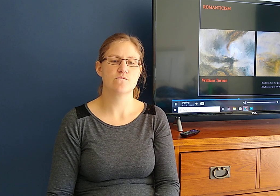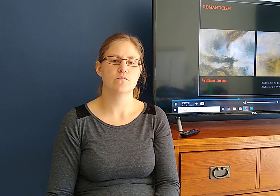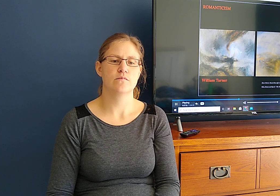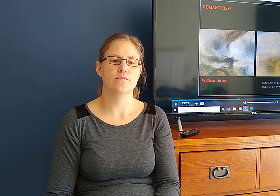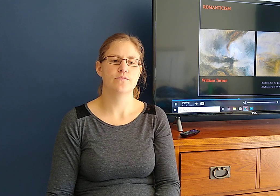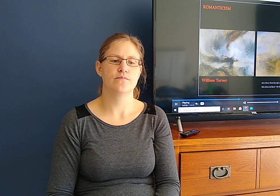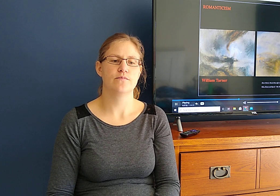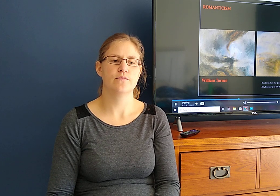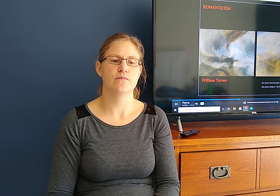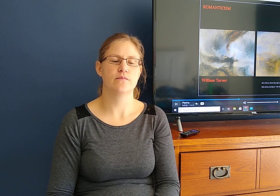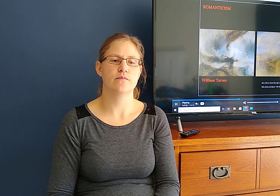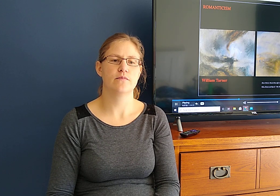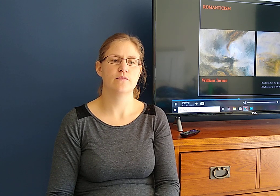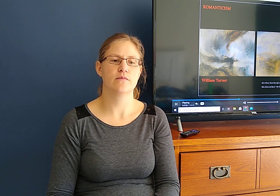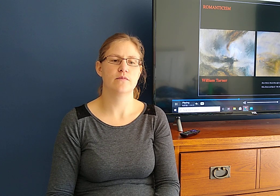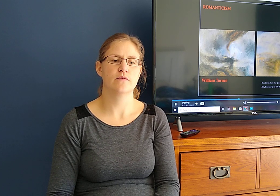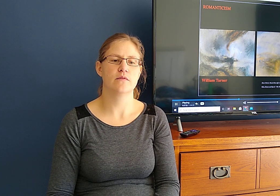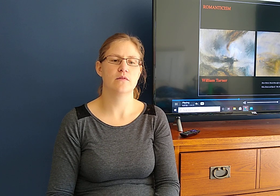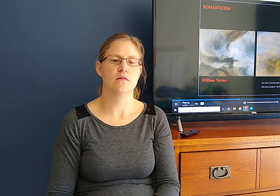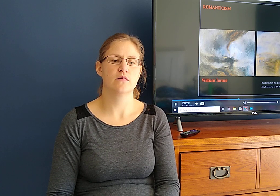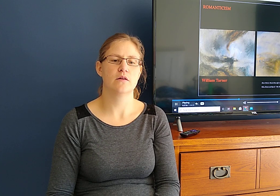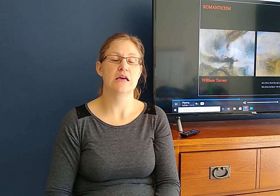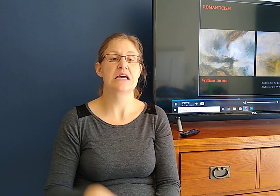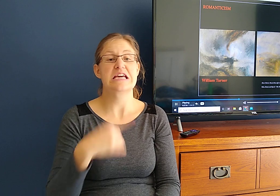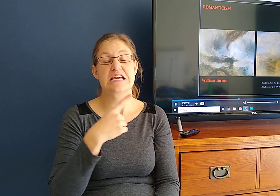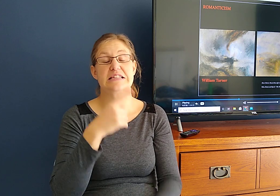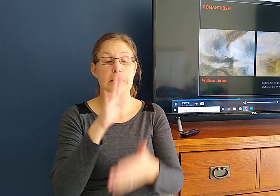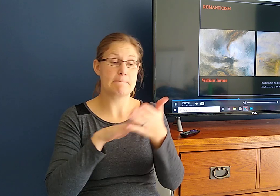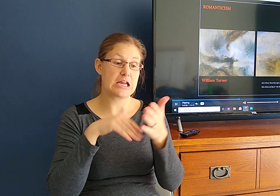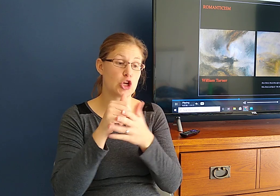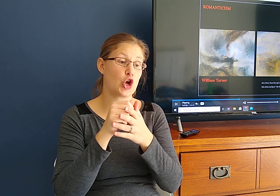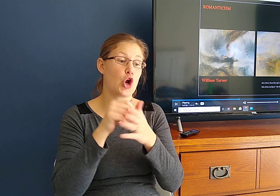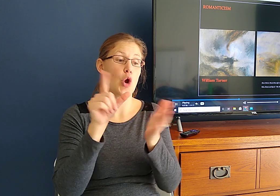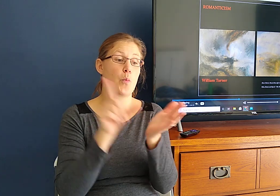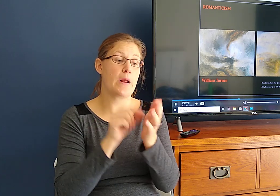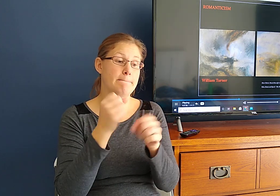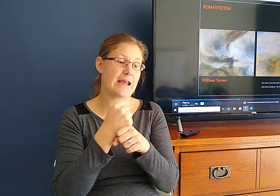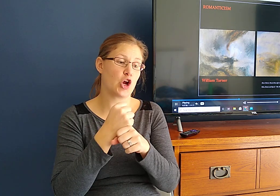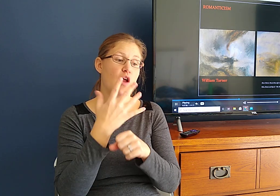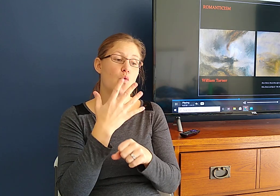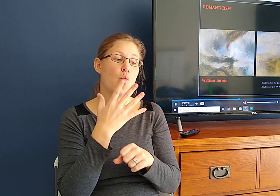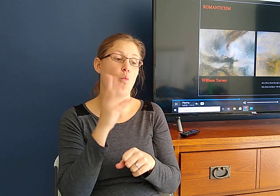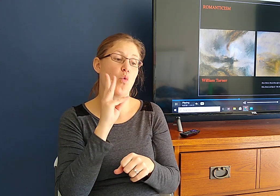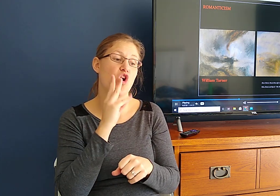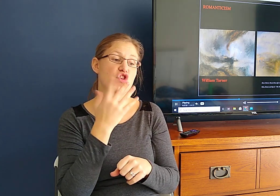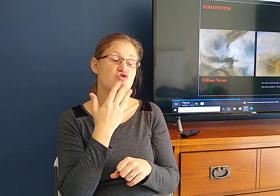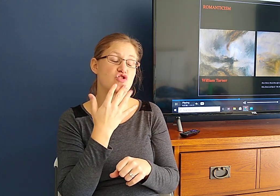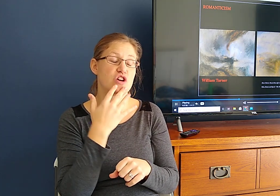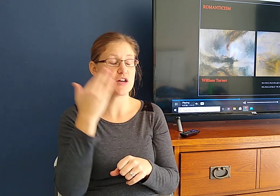he's an English romantic painter, printmaker, and watercolorist, and he's known for his expressive